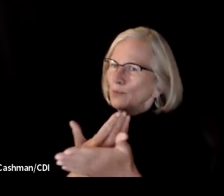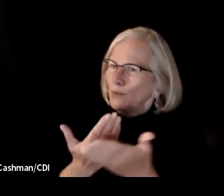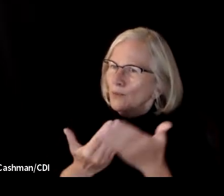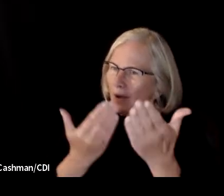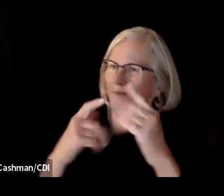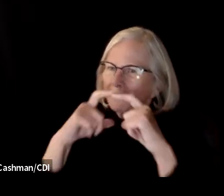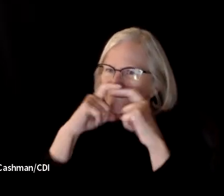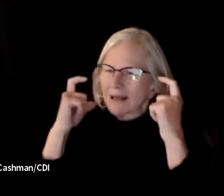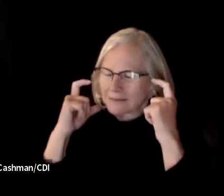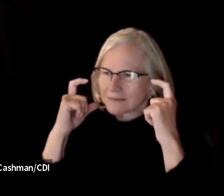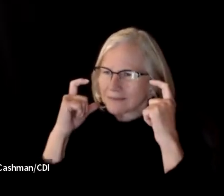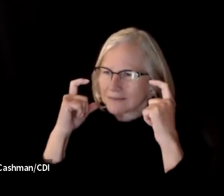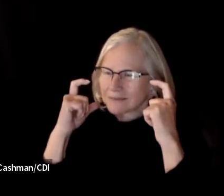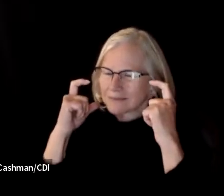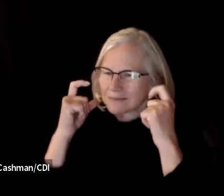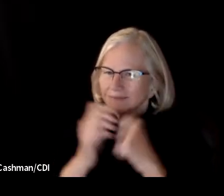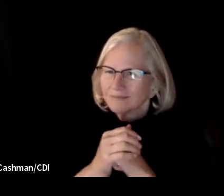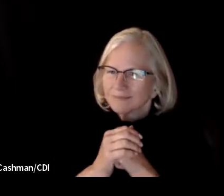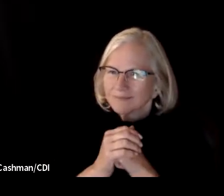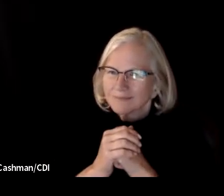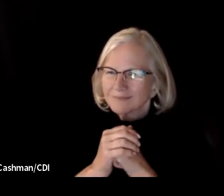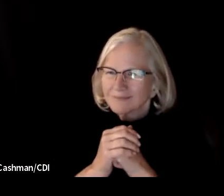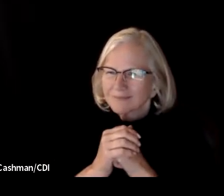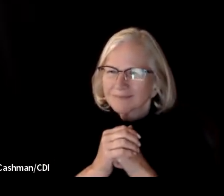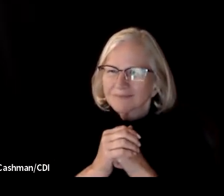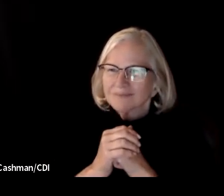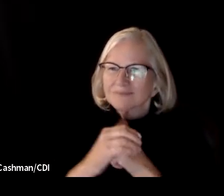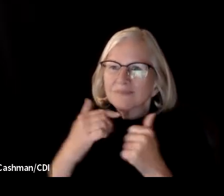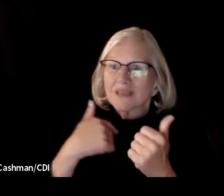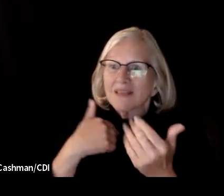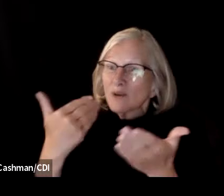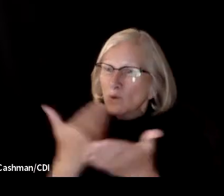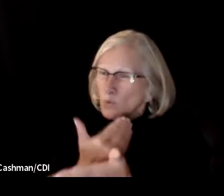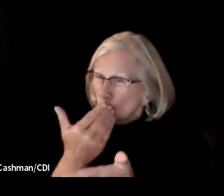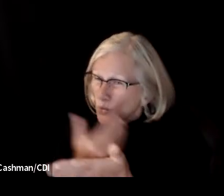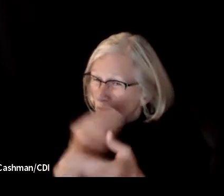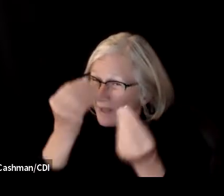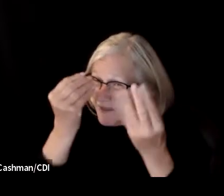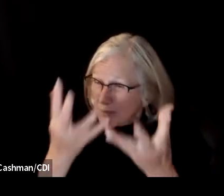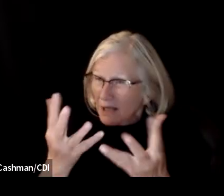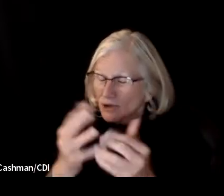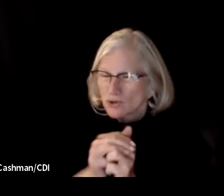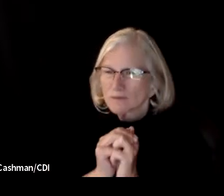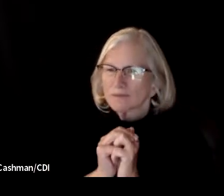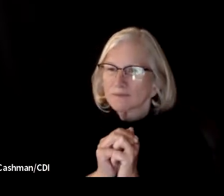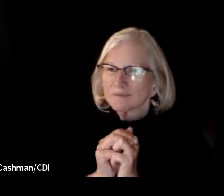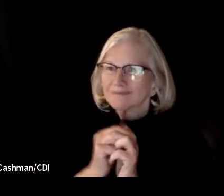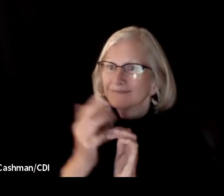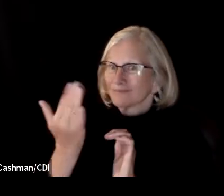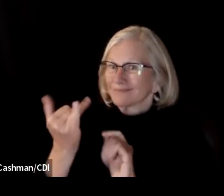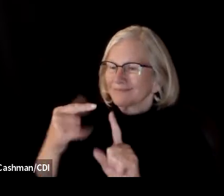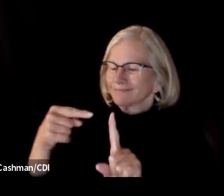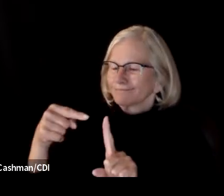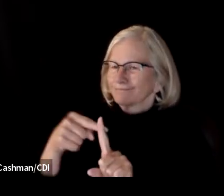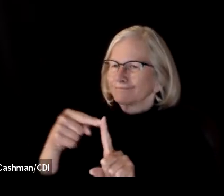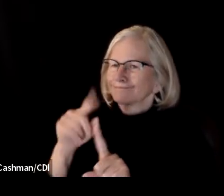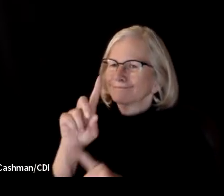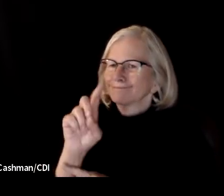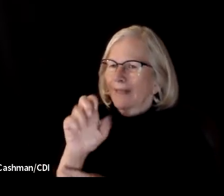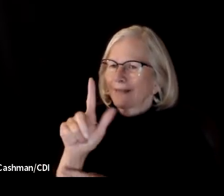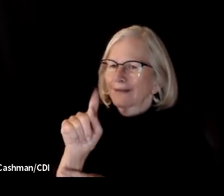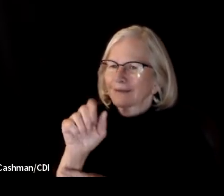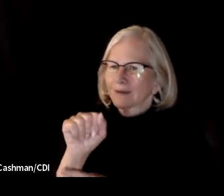persons, because we have new information based on how this Delta variant is acting